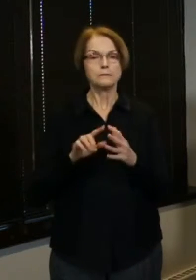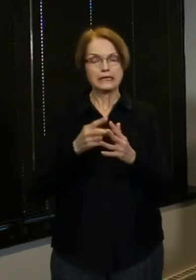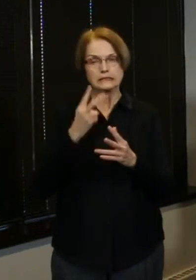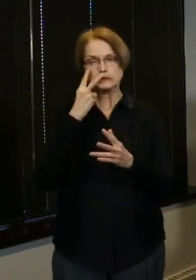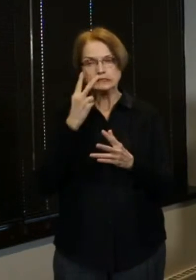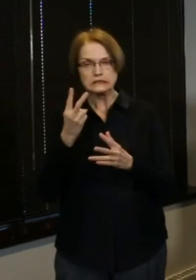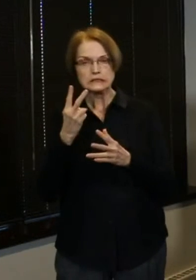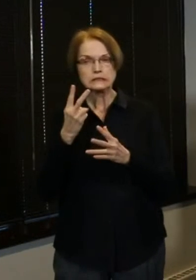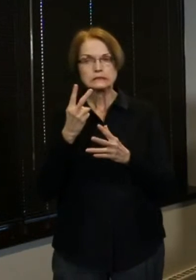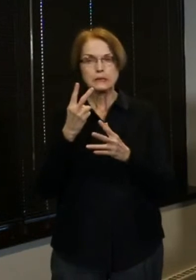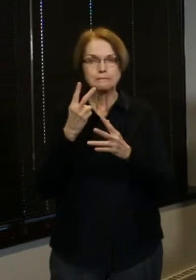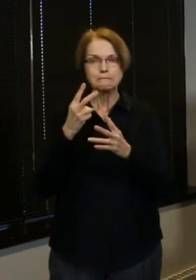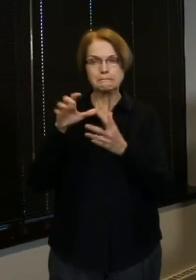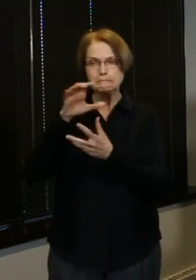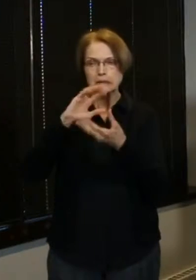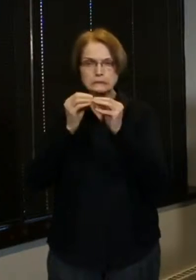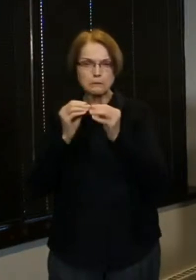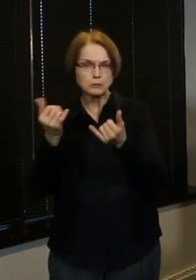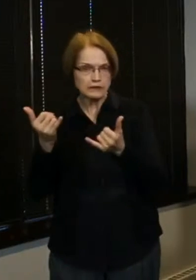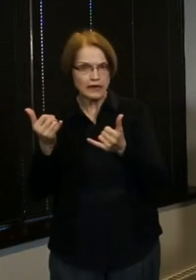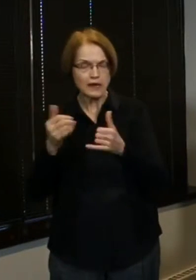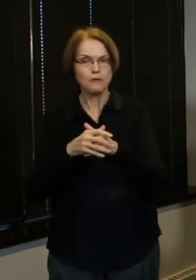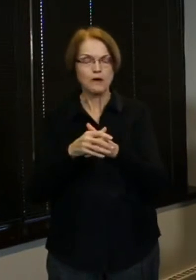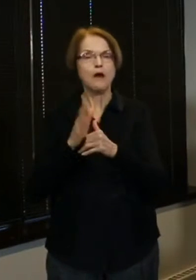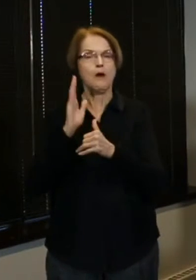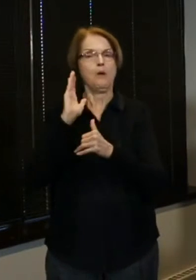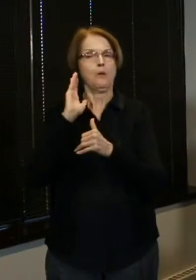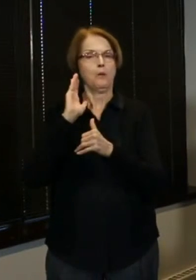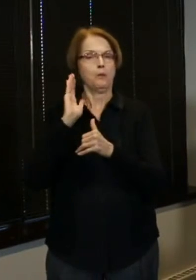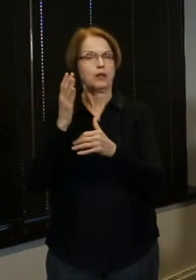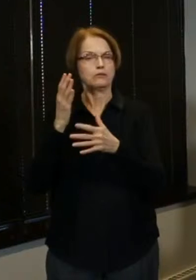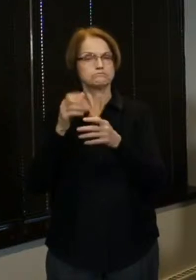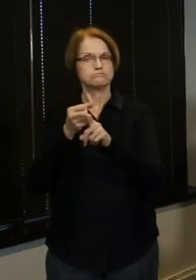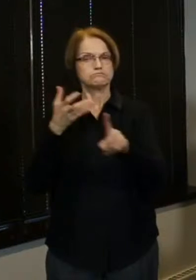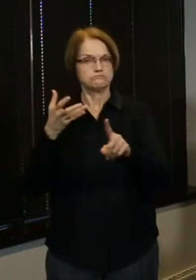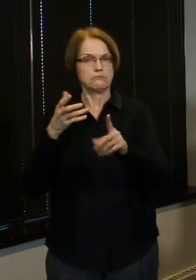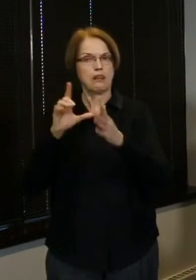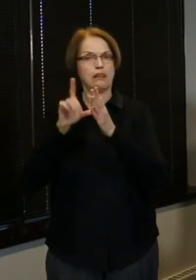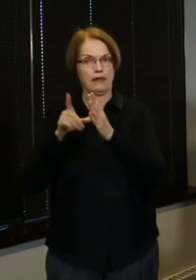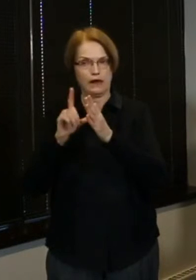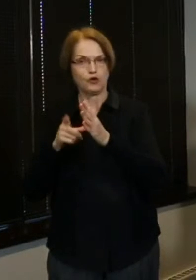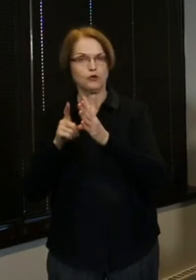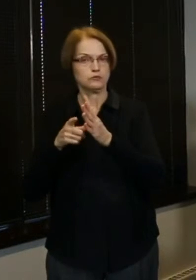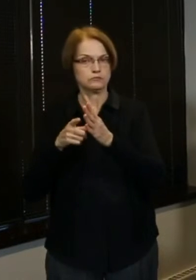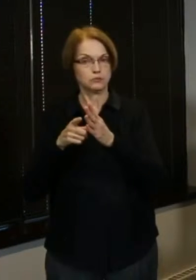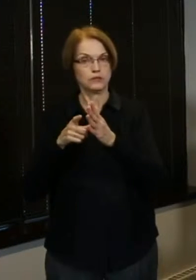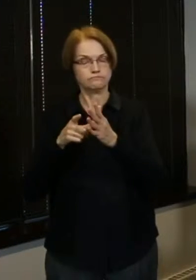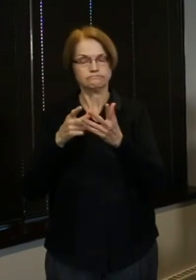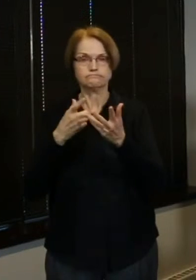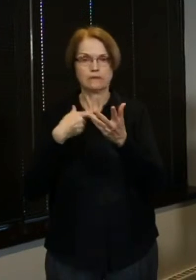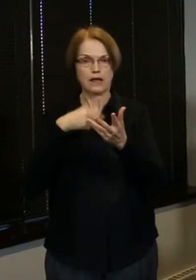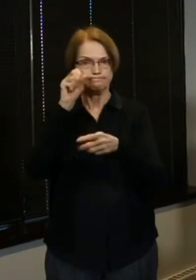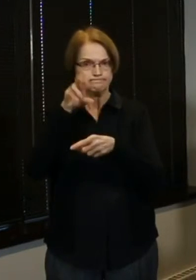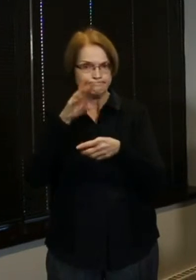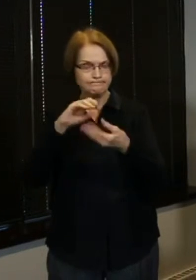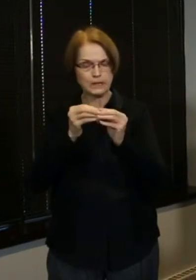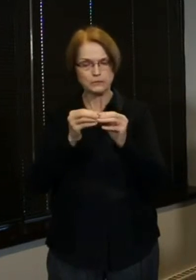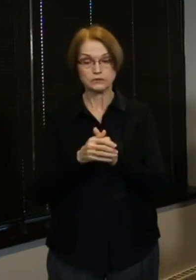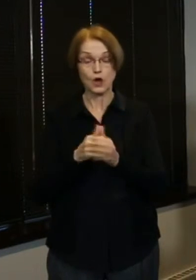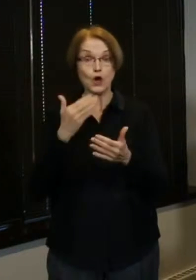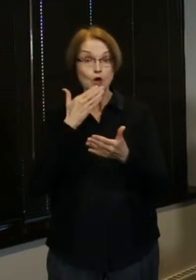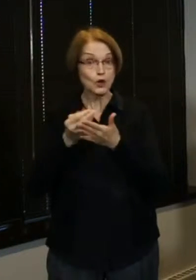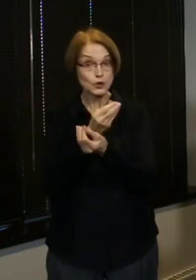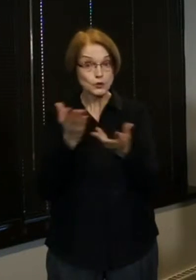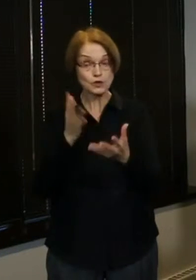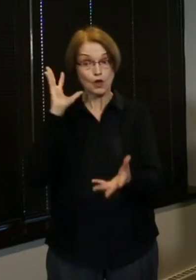mixed signals in the pandemic right now, and we'll talk about that in a little bit more detail when we look at the numbers. First, the sort of good news is